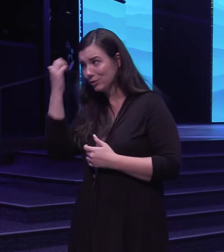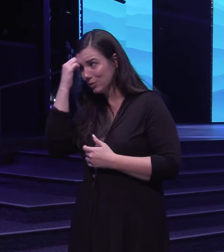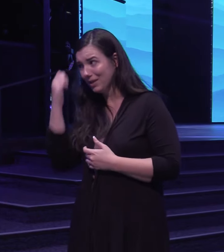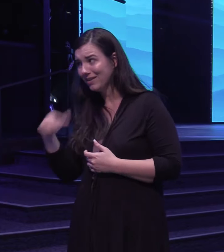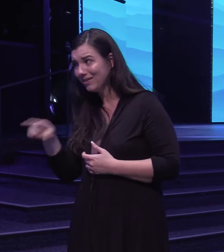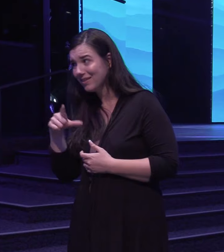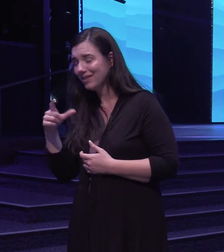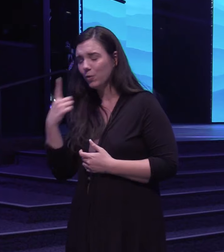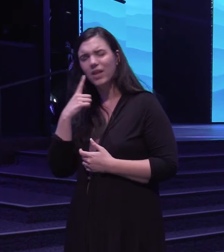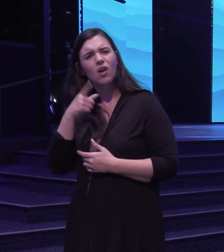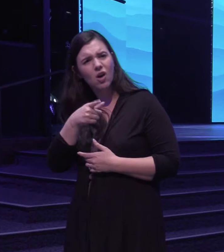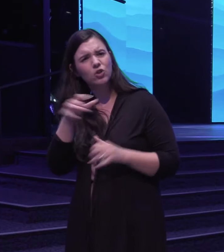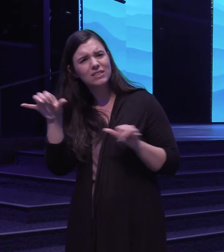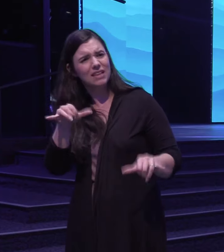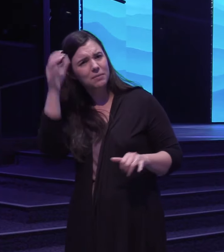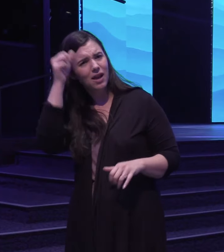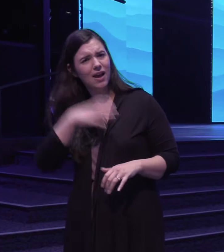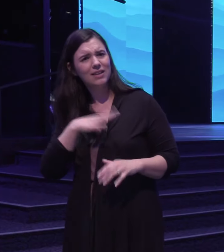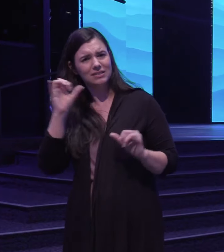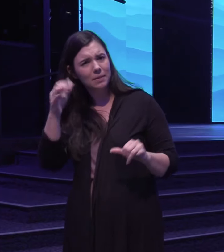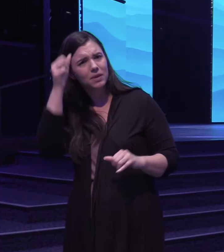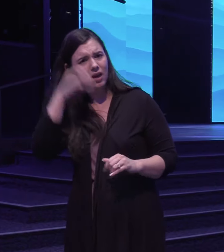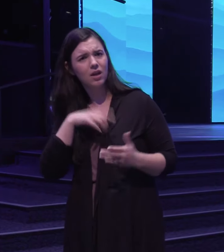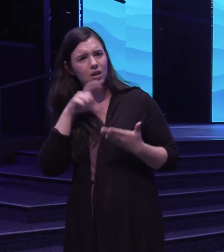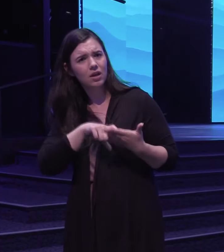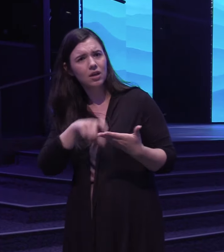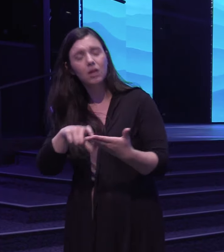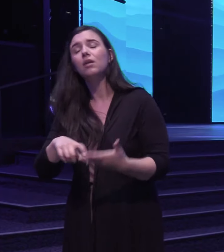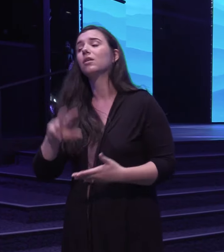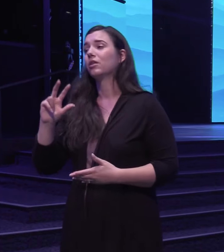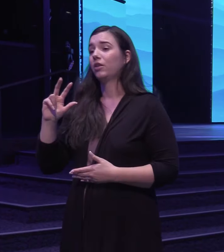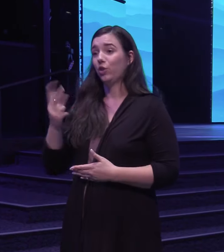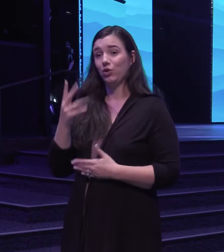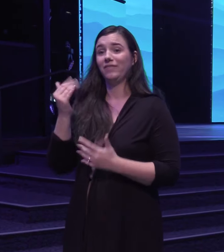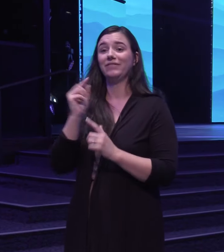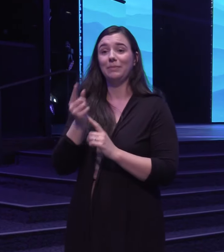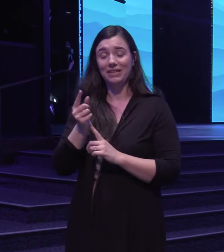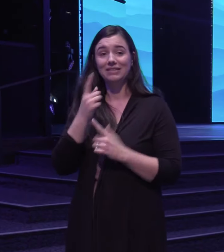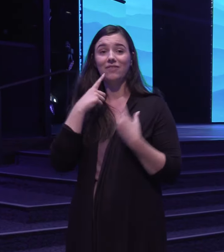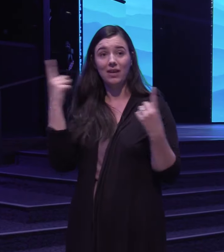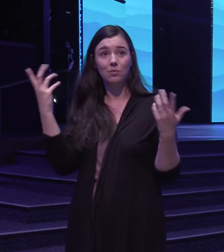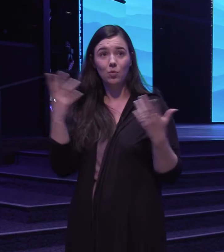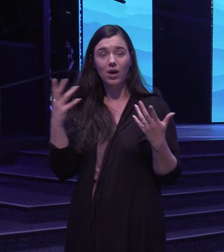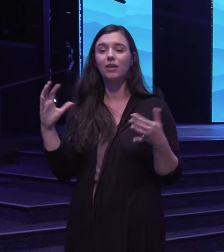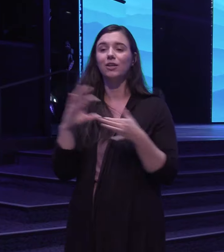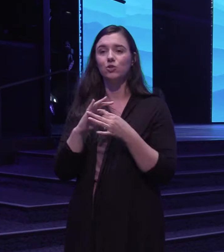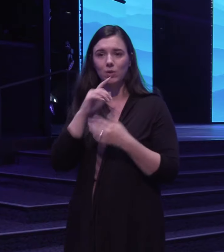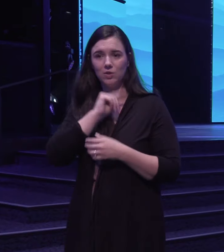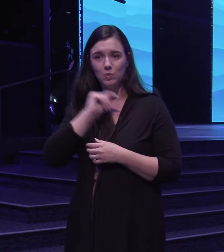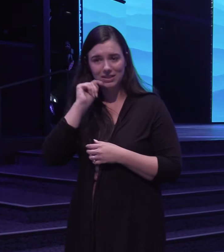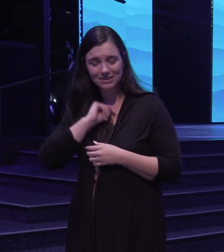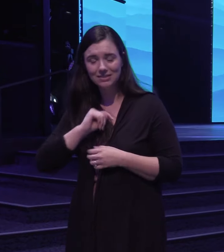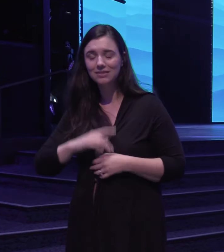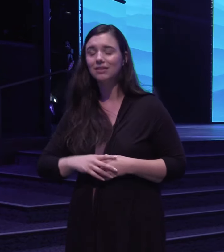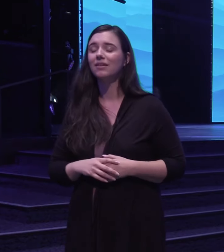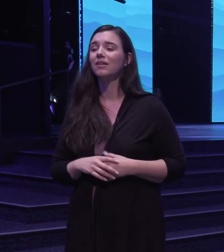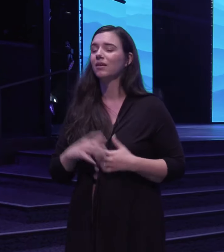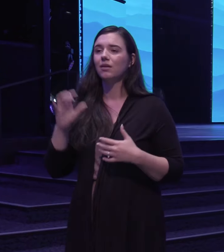say, isn't that the same guy? And the same guy and the same guy. And a third 15 minutes of fame was the conjoined twins. It